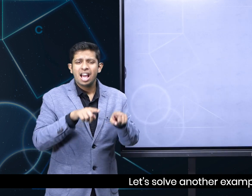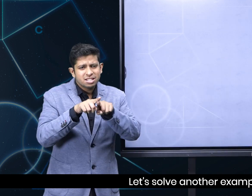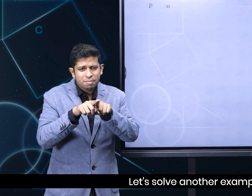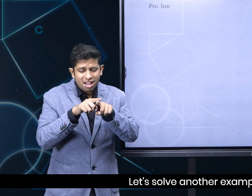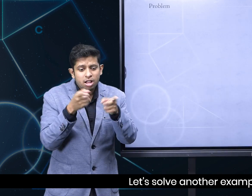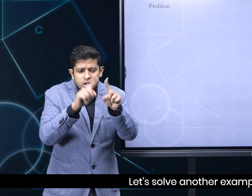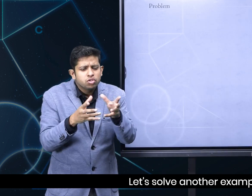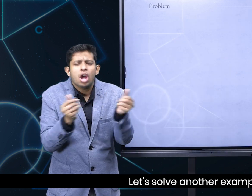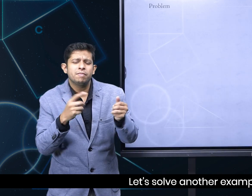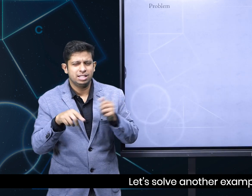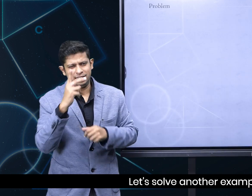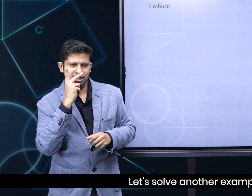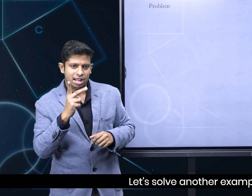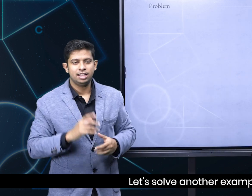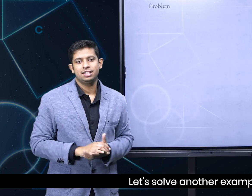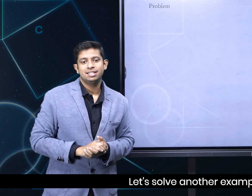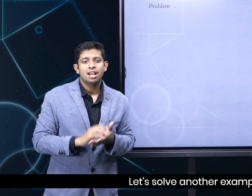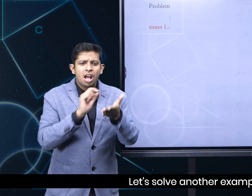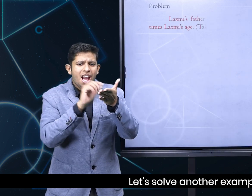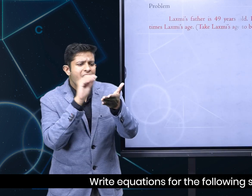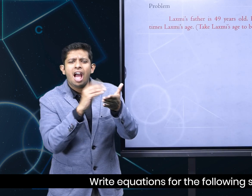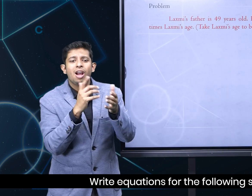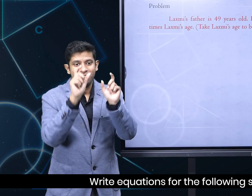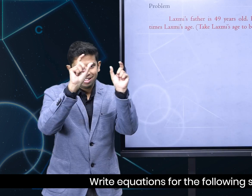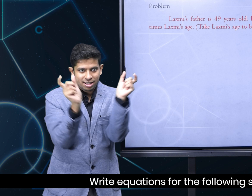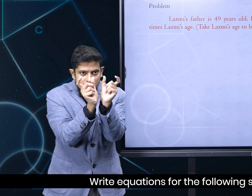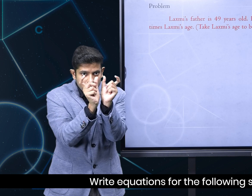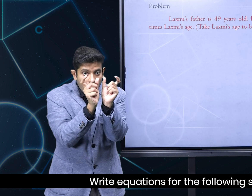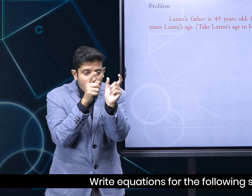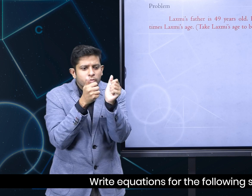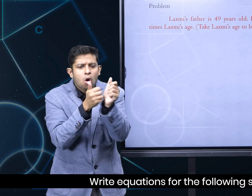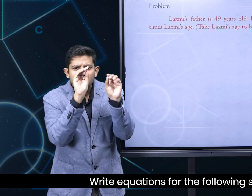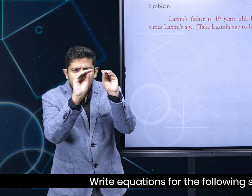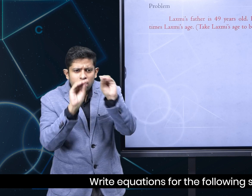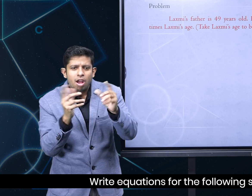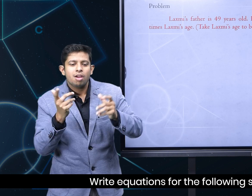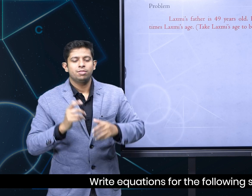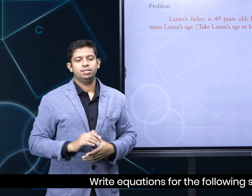Let's solve another example. Write equations for the following statements.